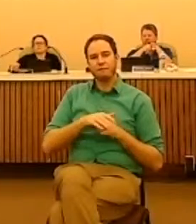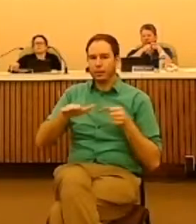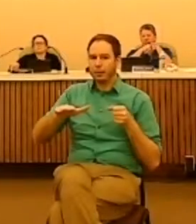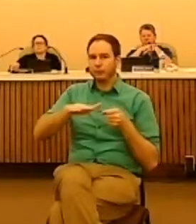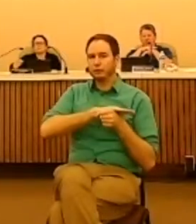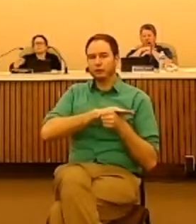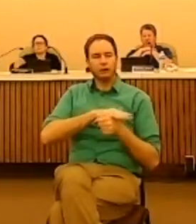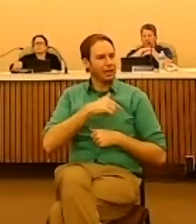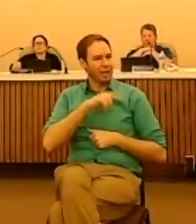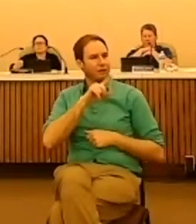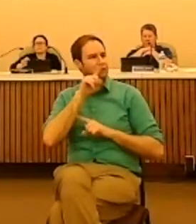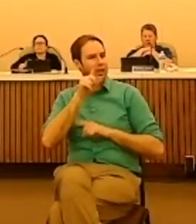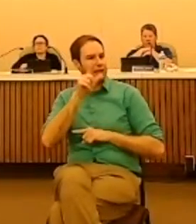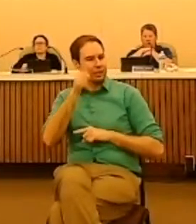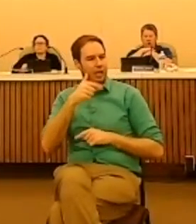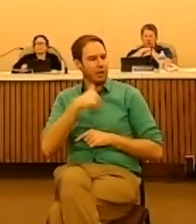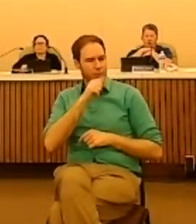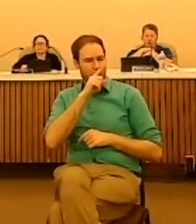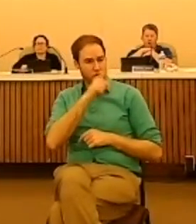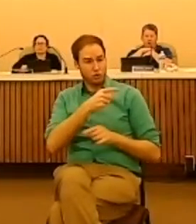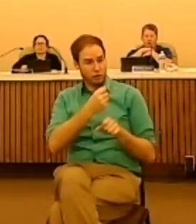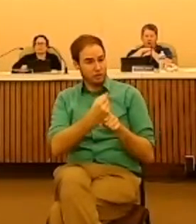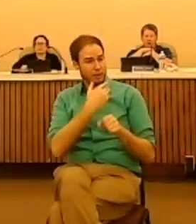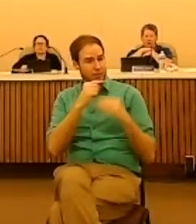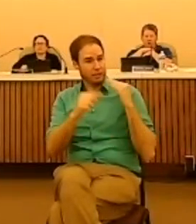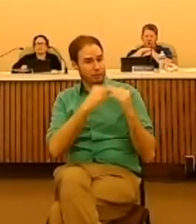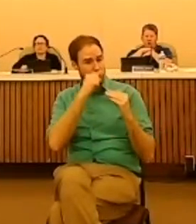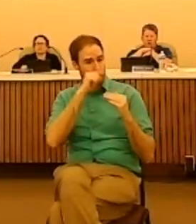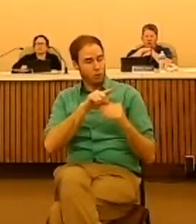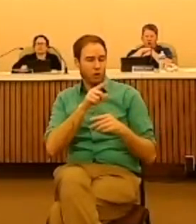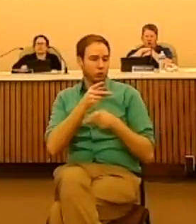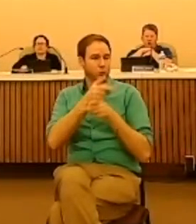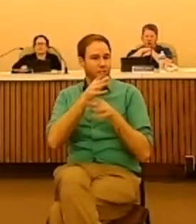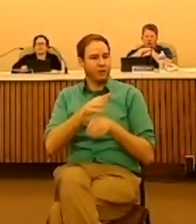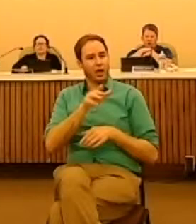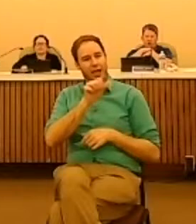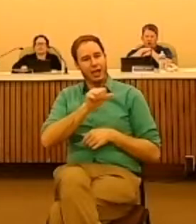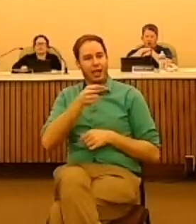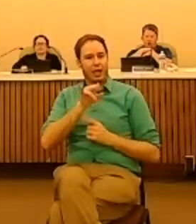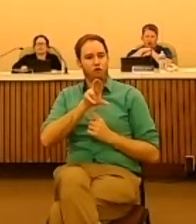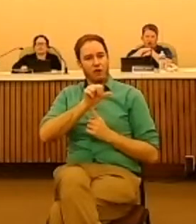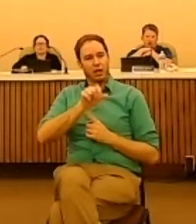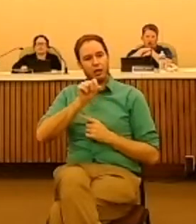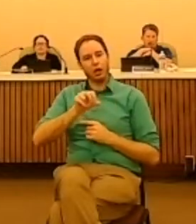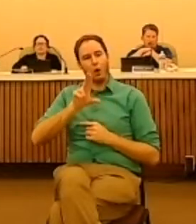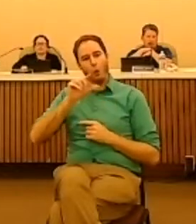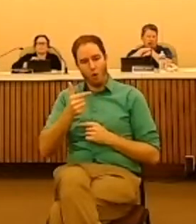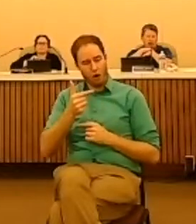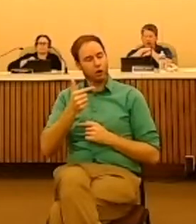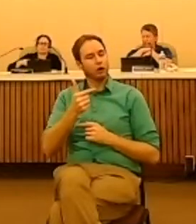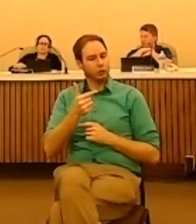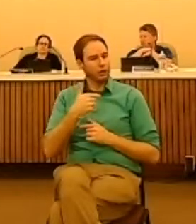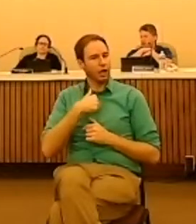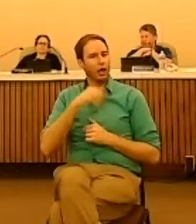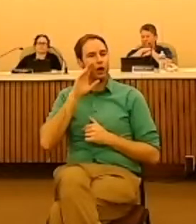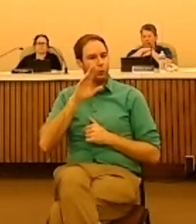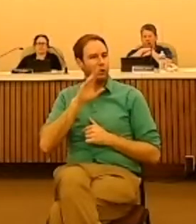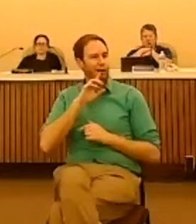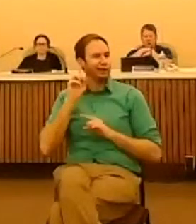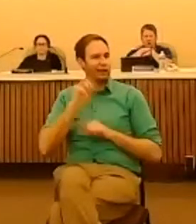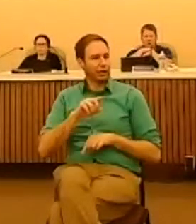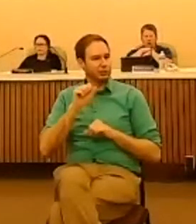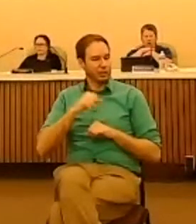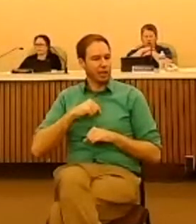I'd have to get back to you on that one. If you want to send me an email at supervisor@henrietta.org with that question, I can get you the